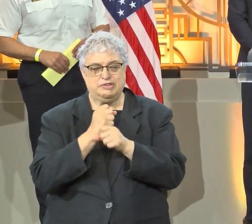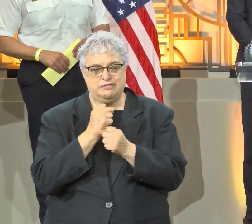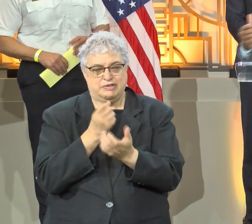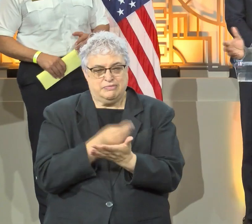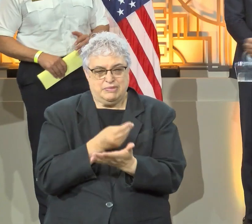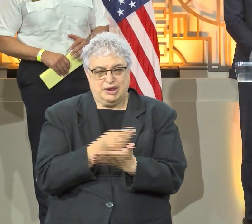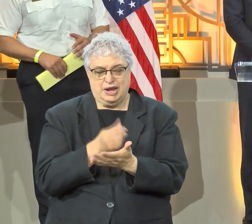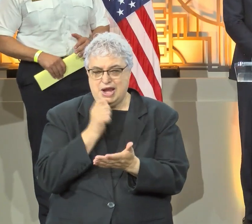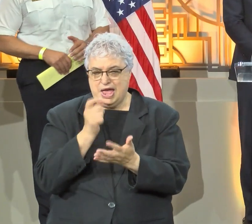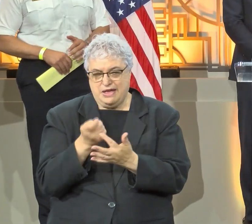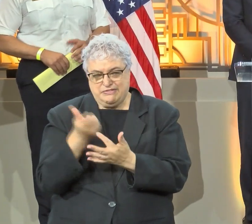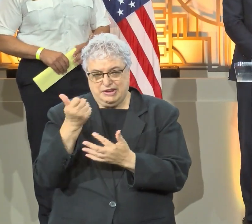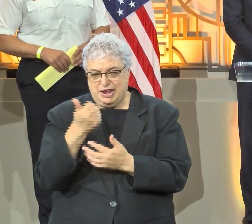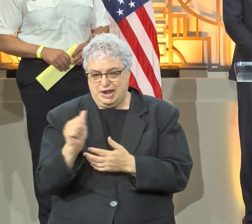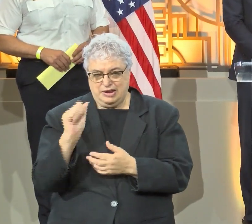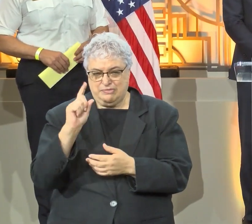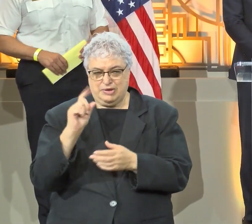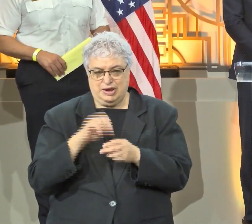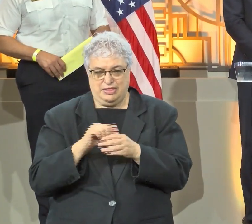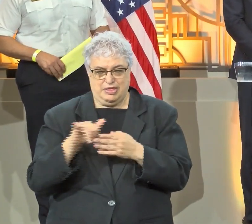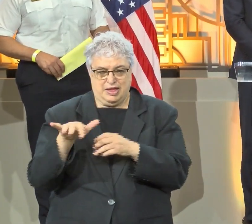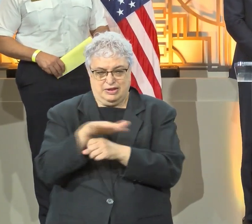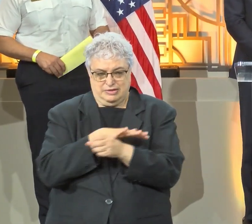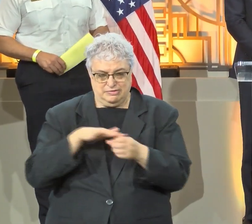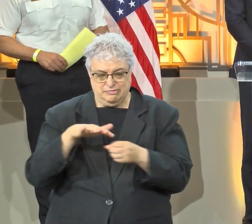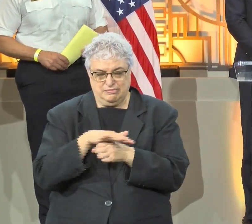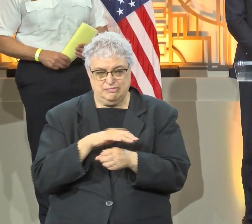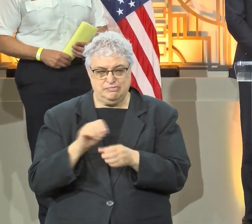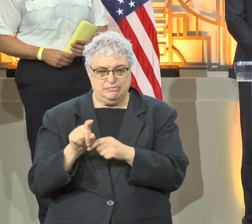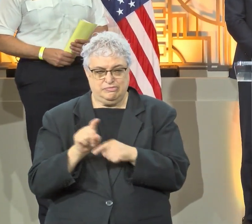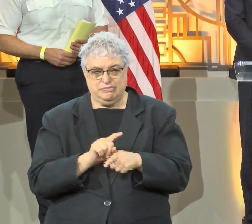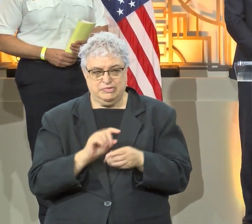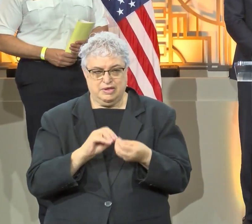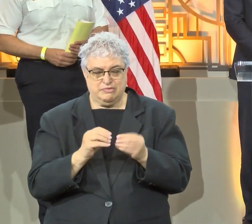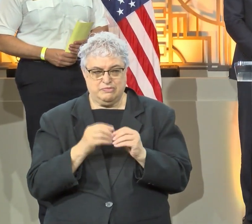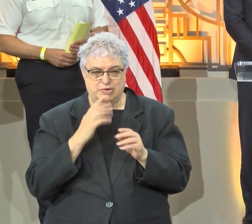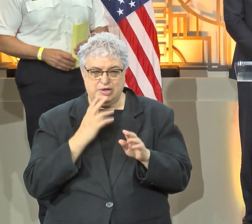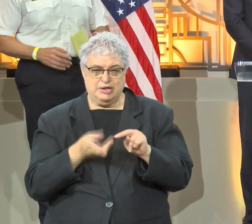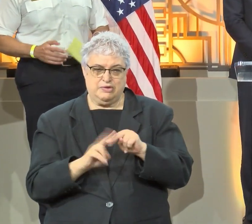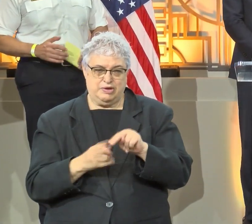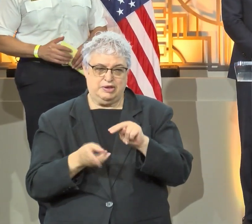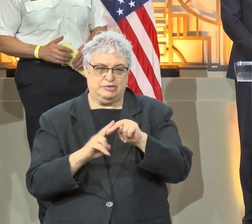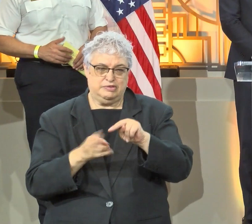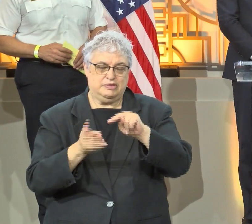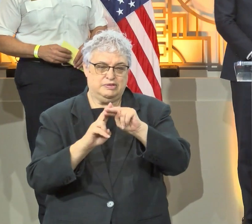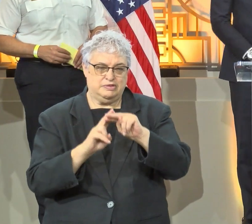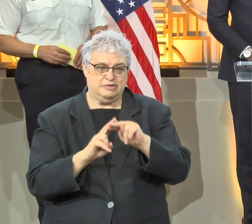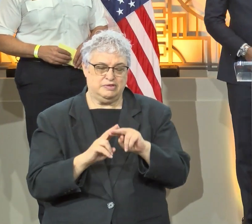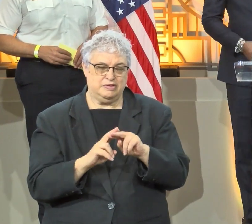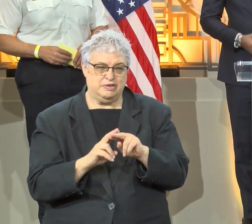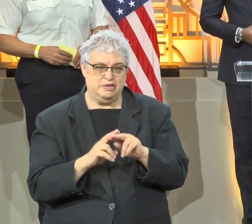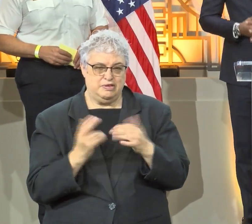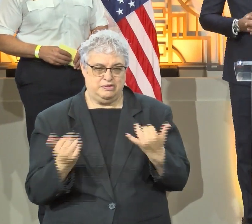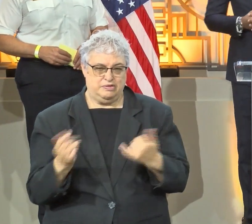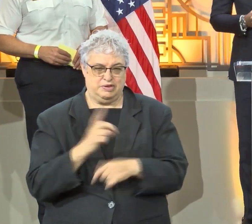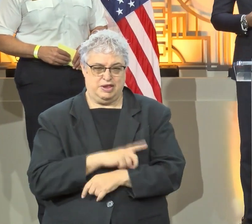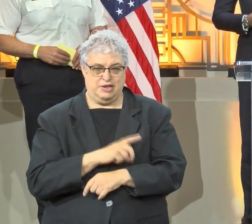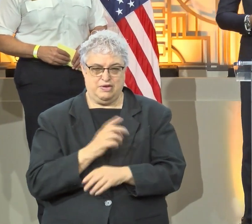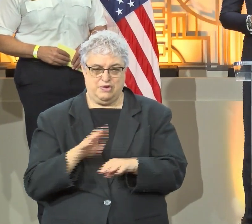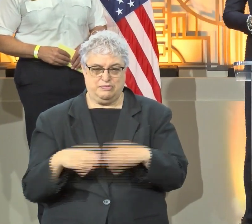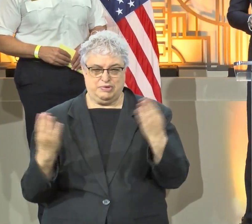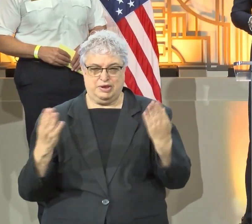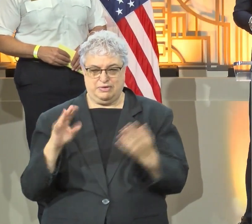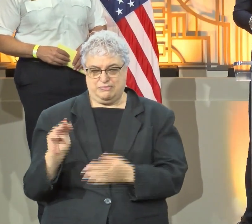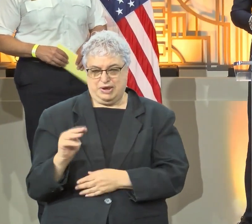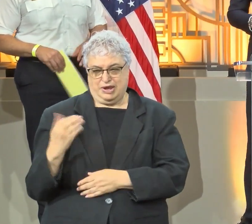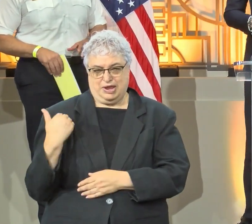dollars, not evicting anyone in that particular complex, and I suspect the number will continue to increase. But as of today, it just opened up